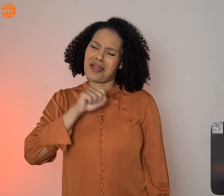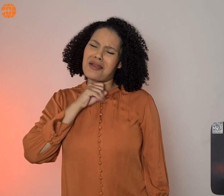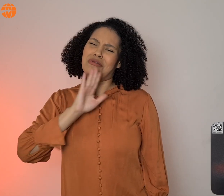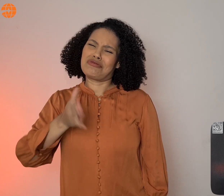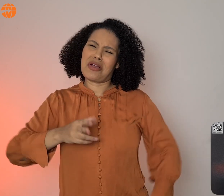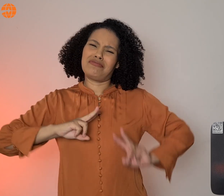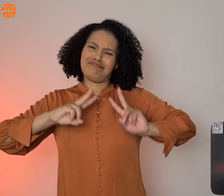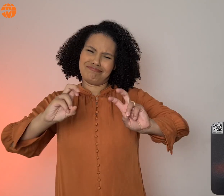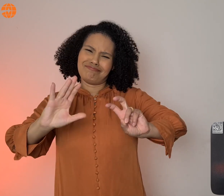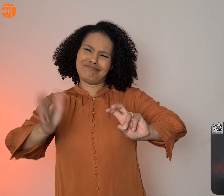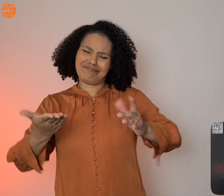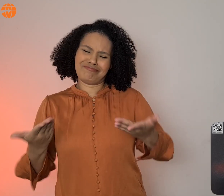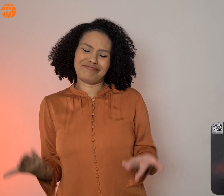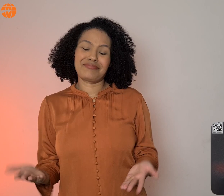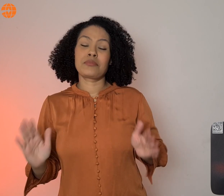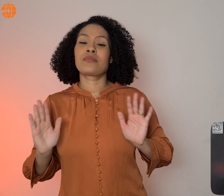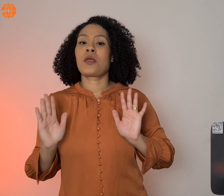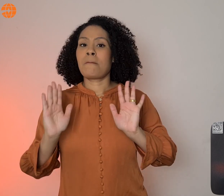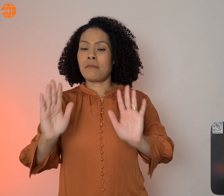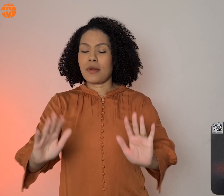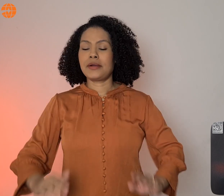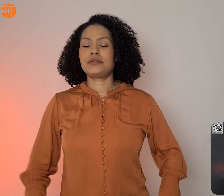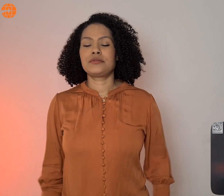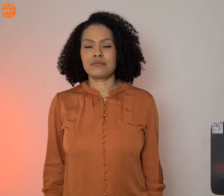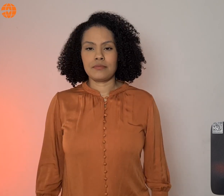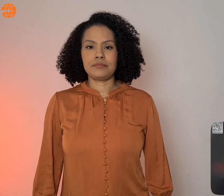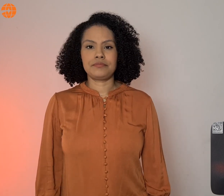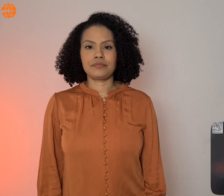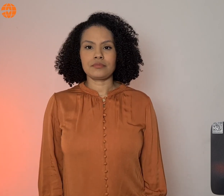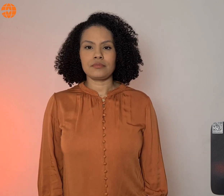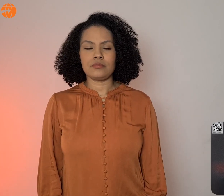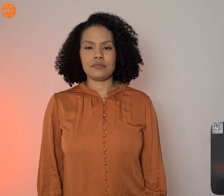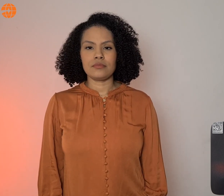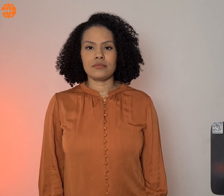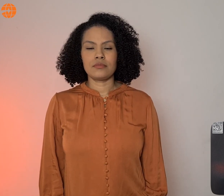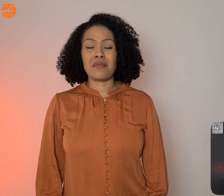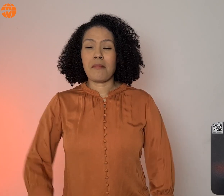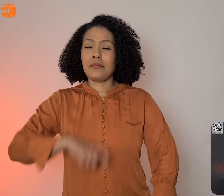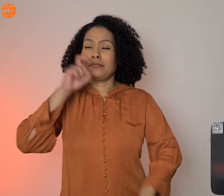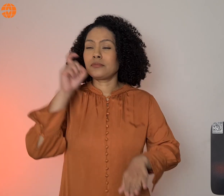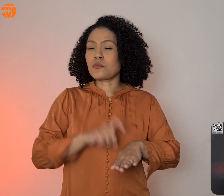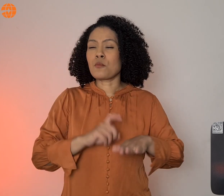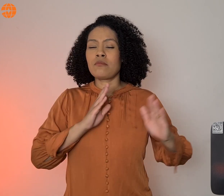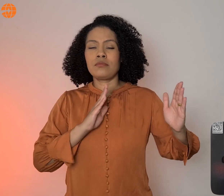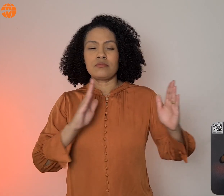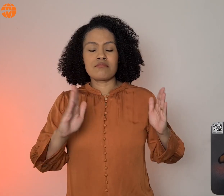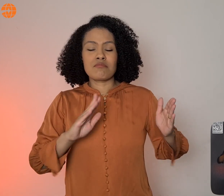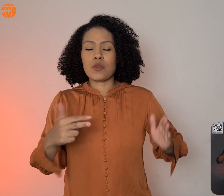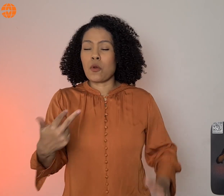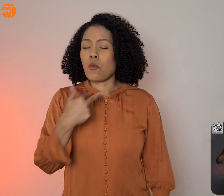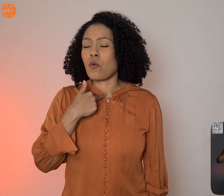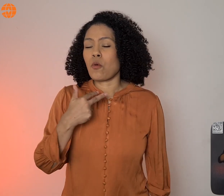disso. But one of the times, and it was a very busy time in my life. I was about to graduate from college. I was about to be married. Era uma